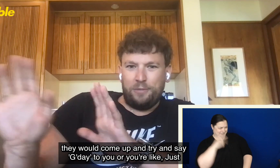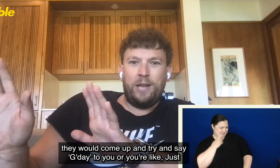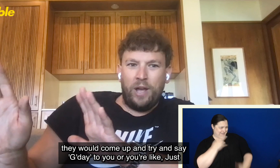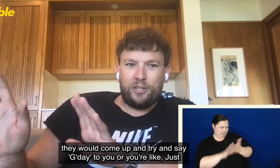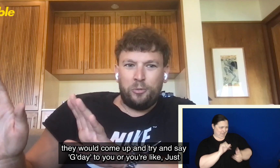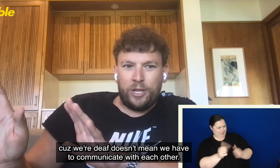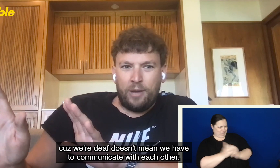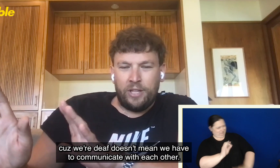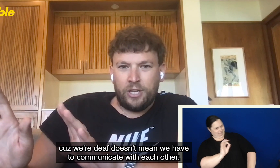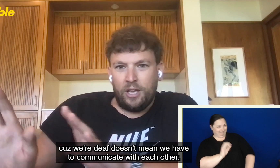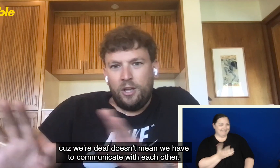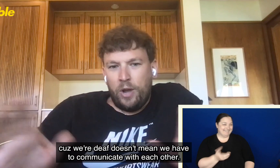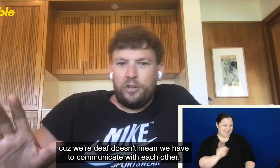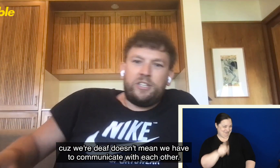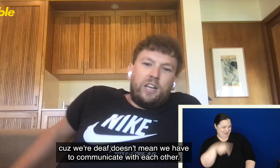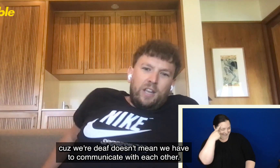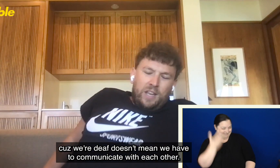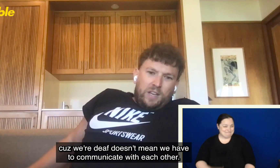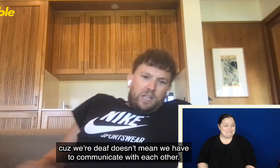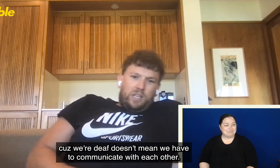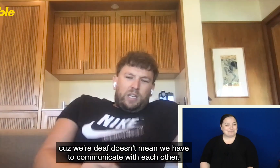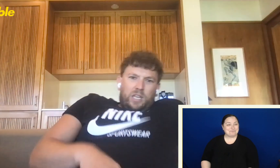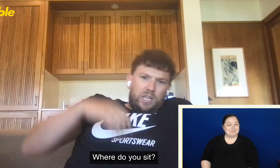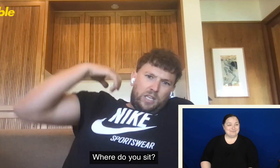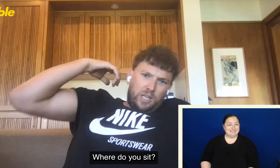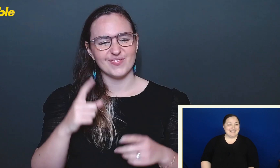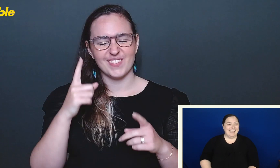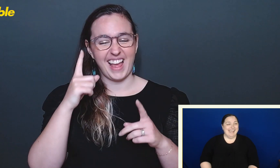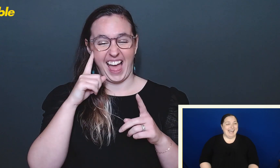deaf doesn't mean we have to communicate with each other? Where do you sit?